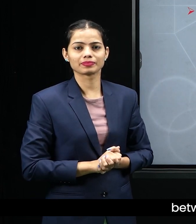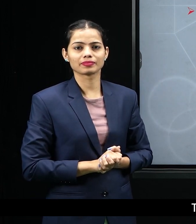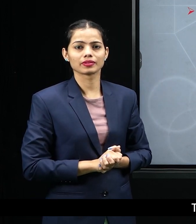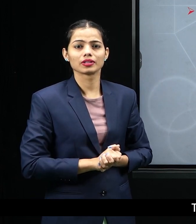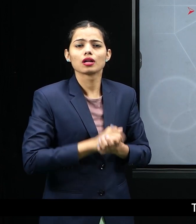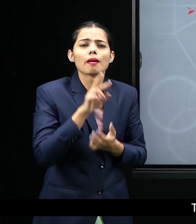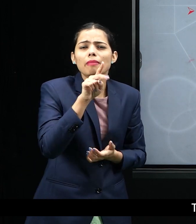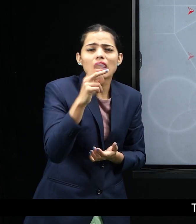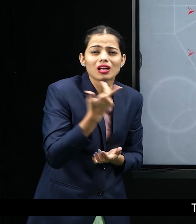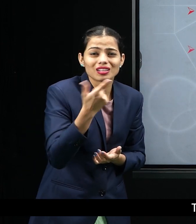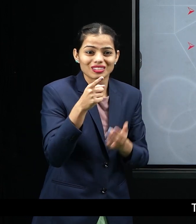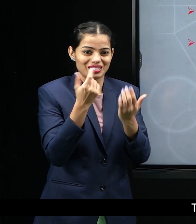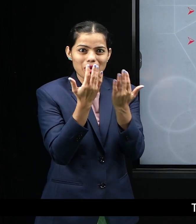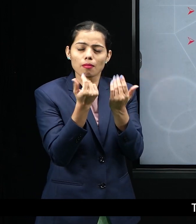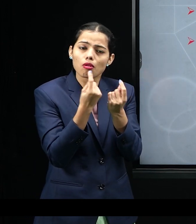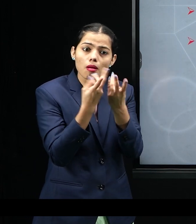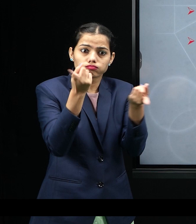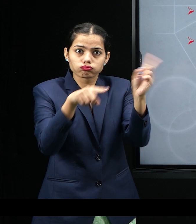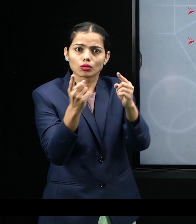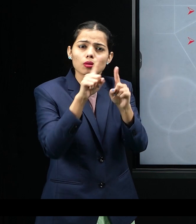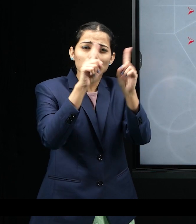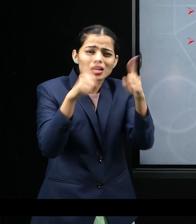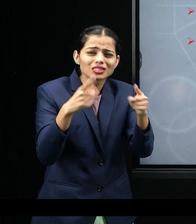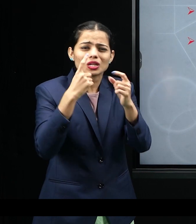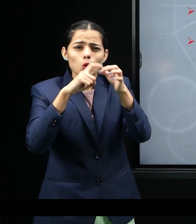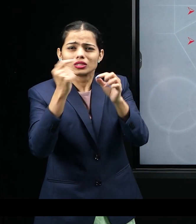To represent rational numbers on the number line.